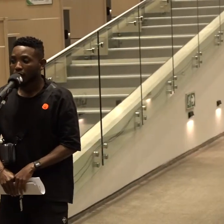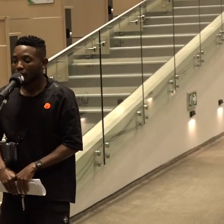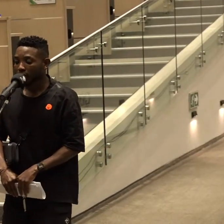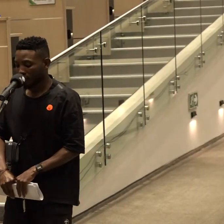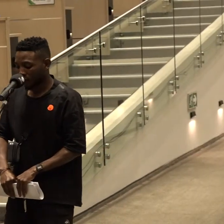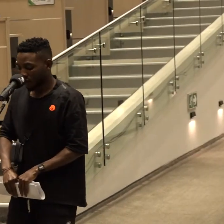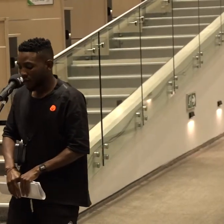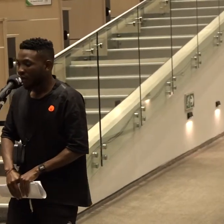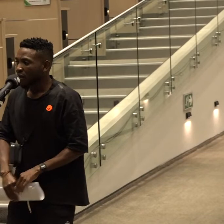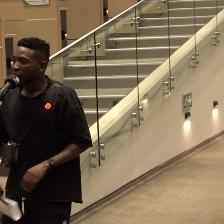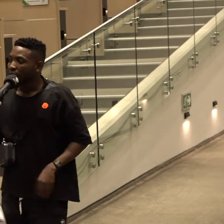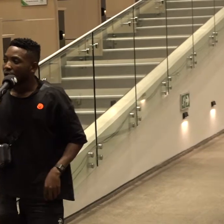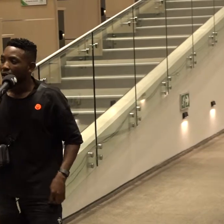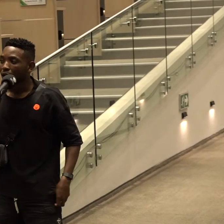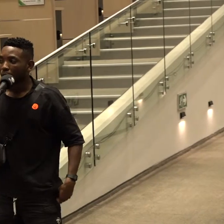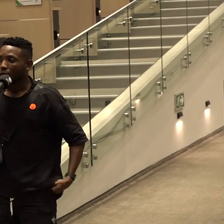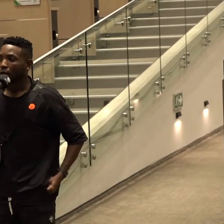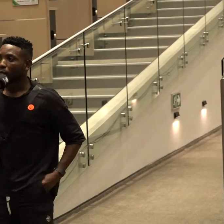foreign